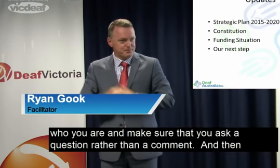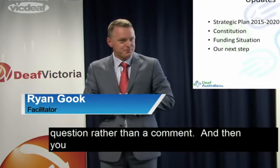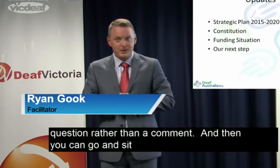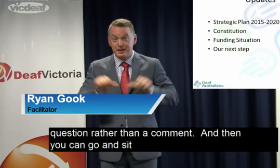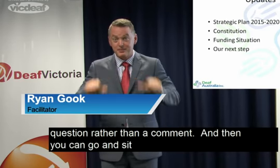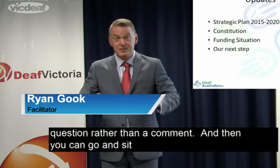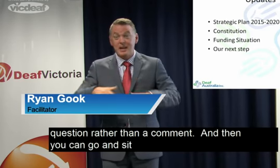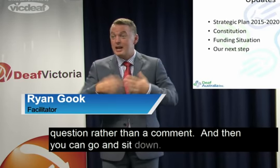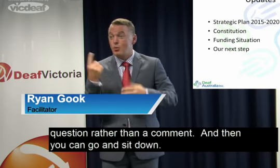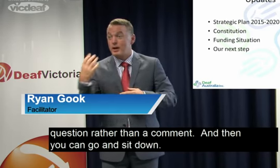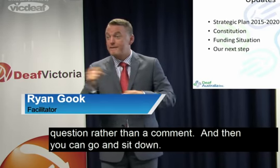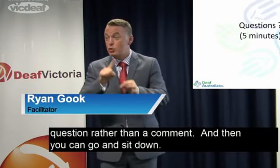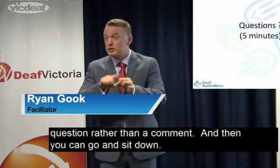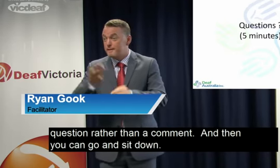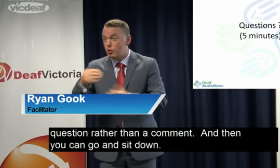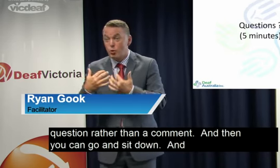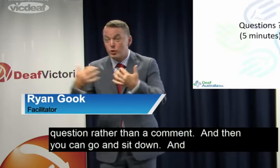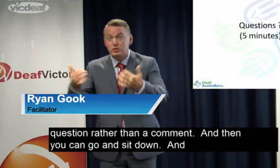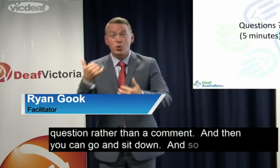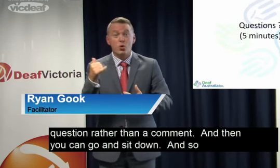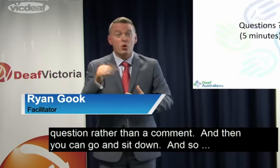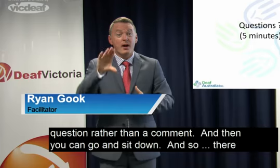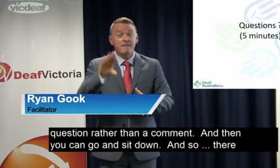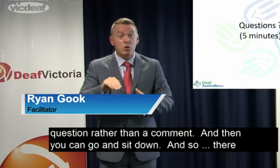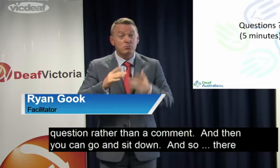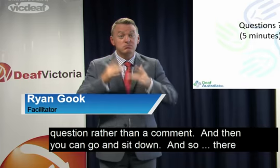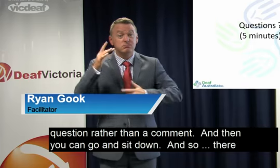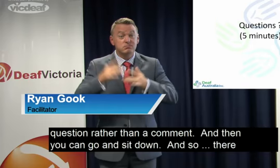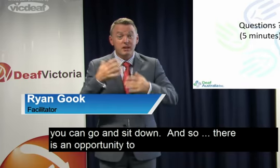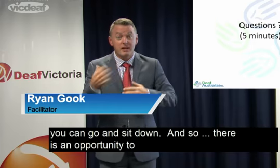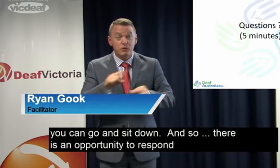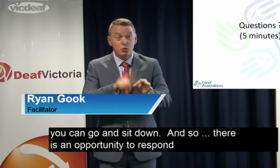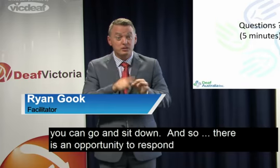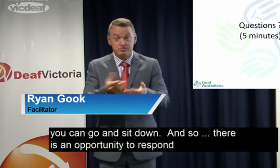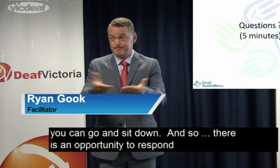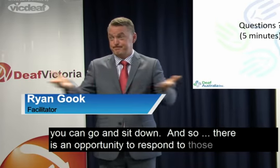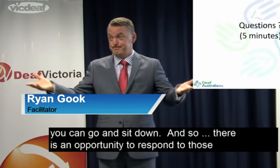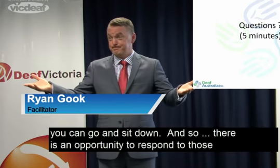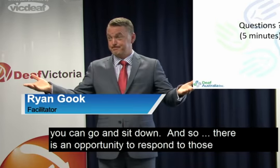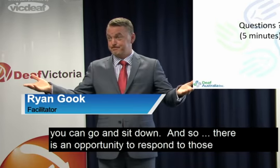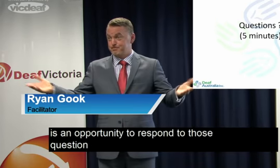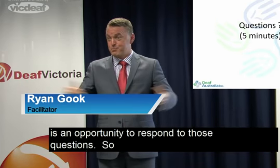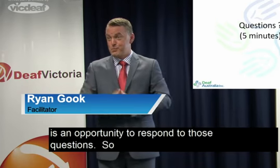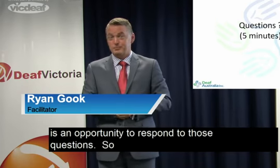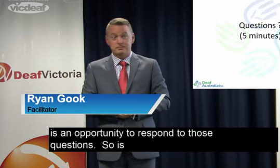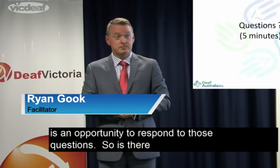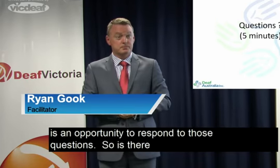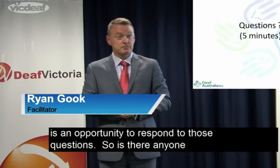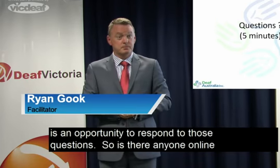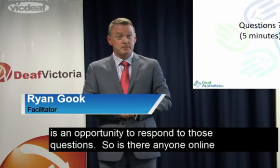so there's an opportunity to respond to those questions. So is there anyone online or anyone here tonight who would like to ask